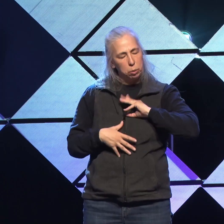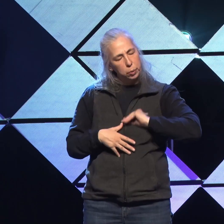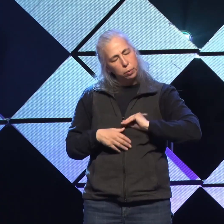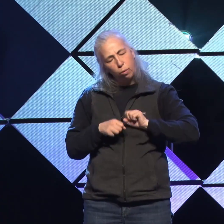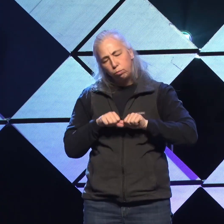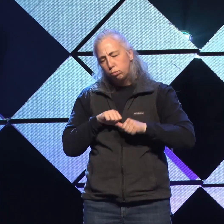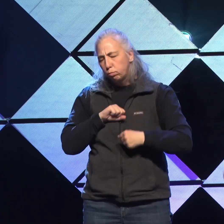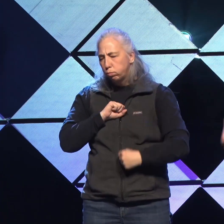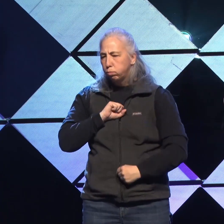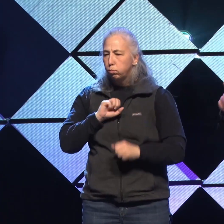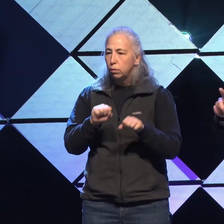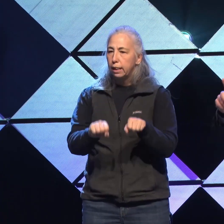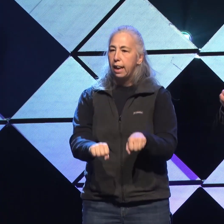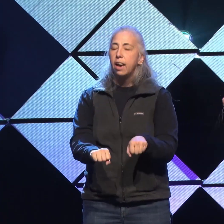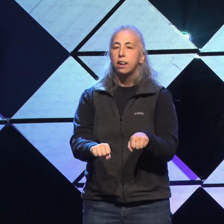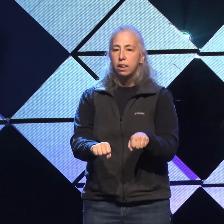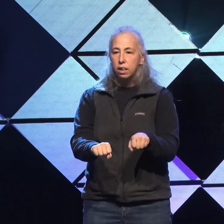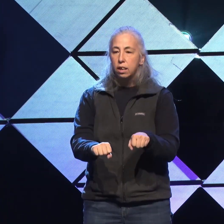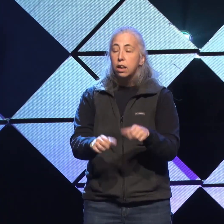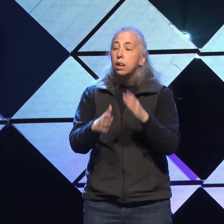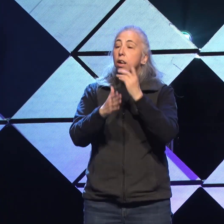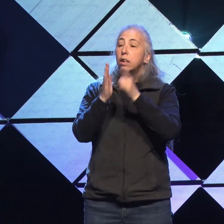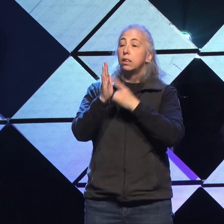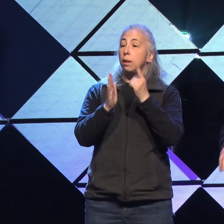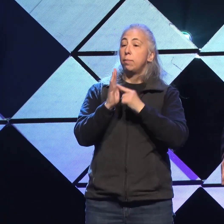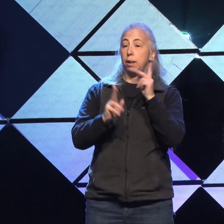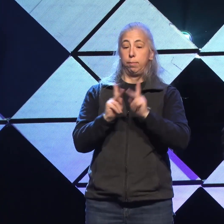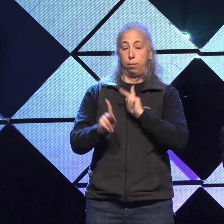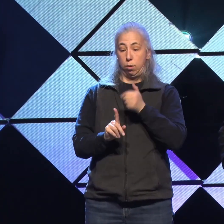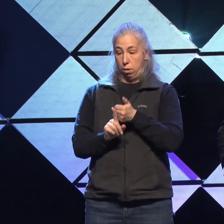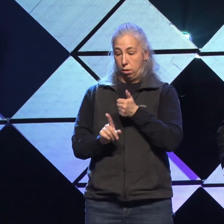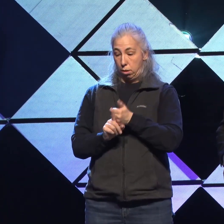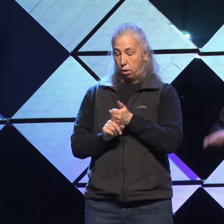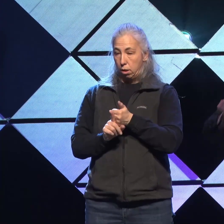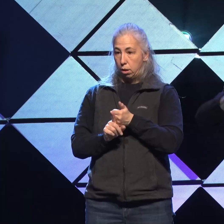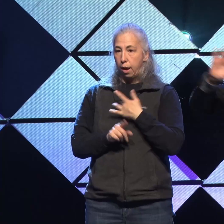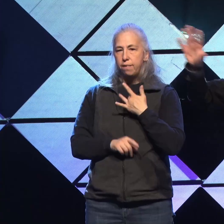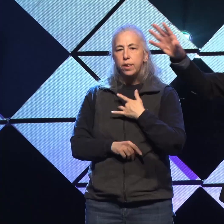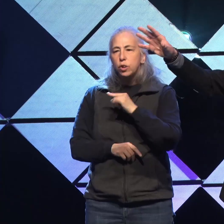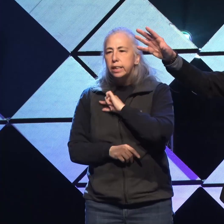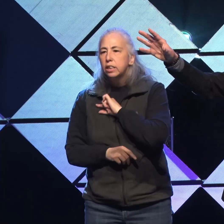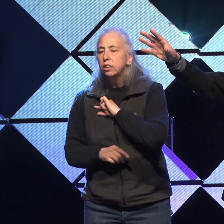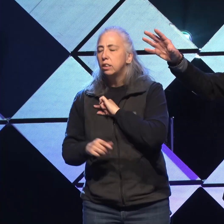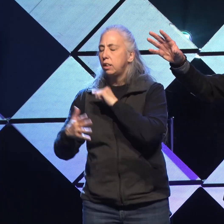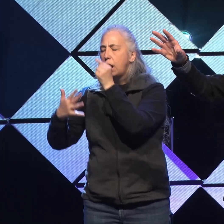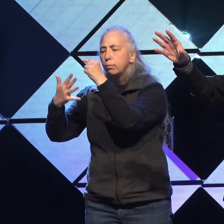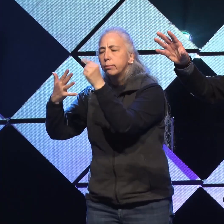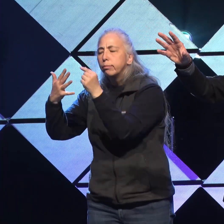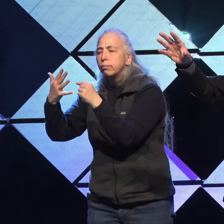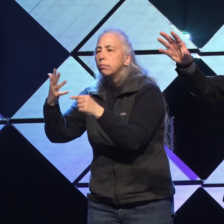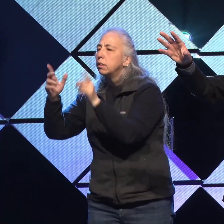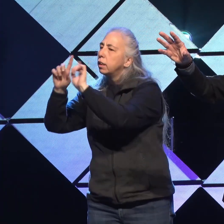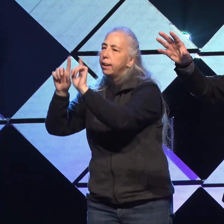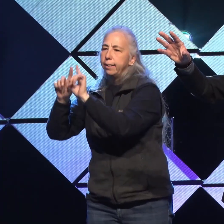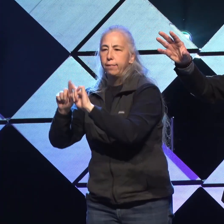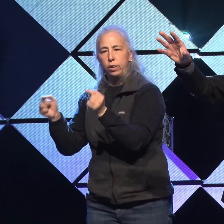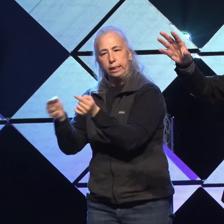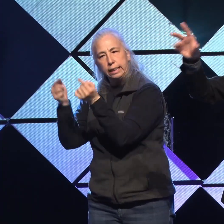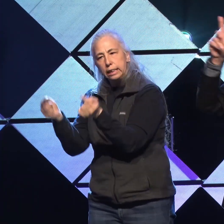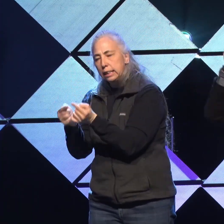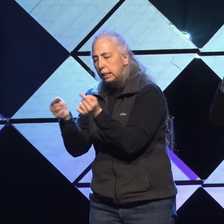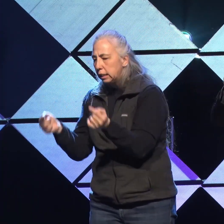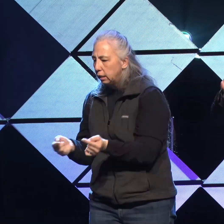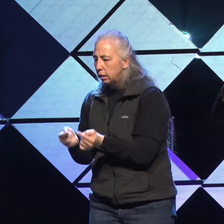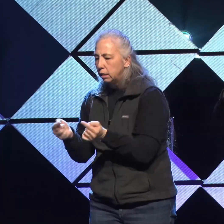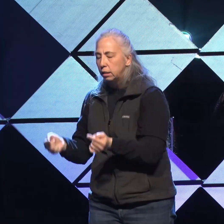be. But sometimes people who are guilty of all kinds of sins,